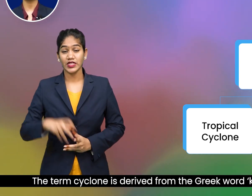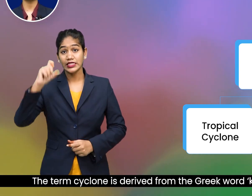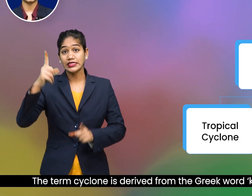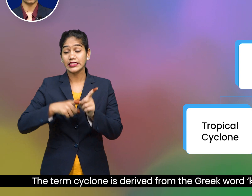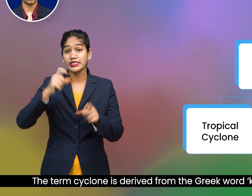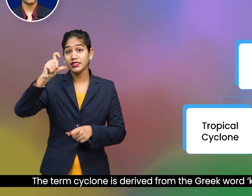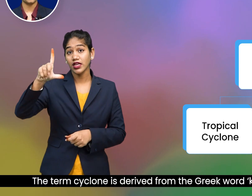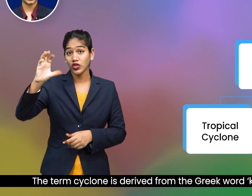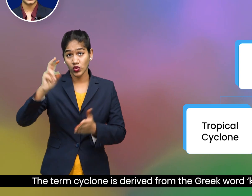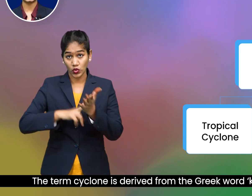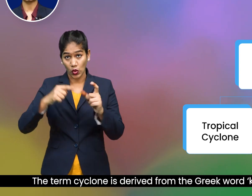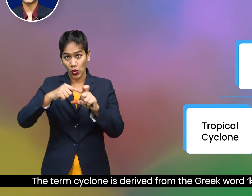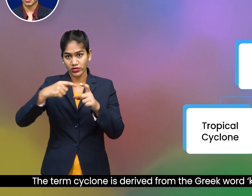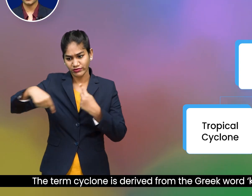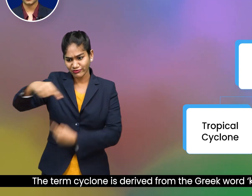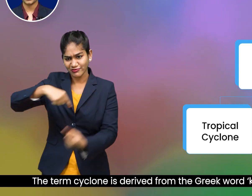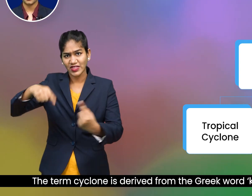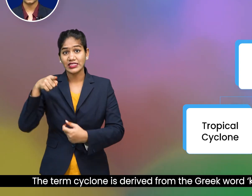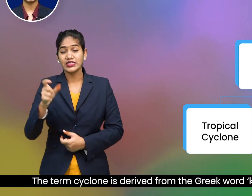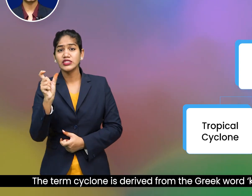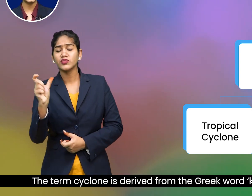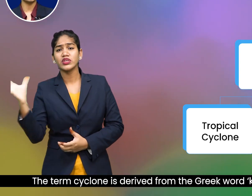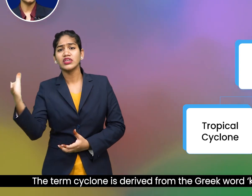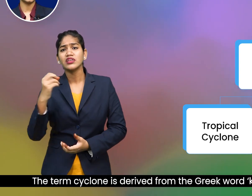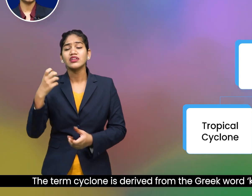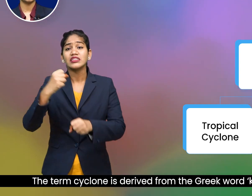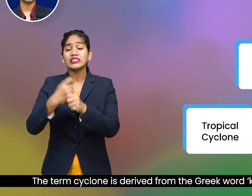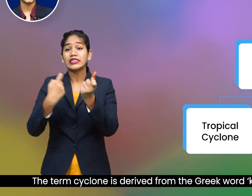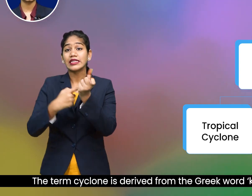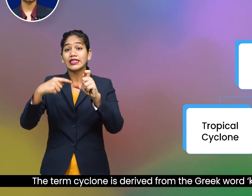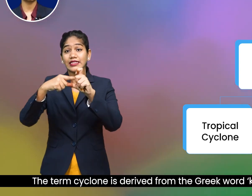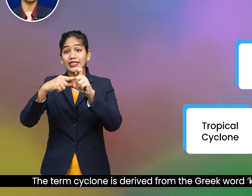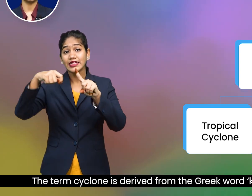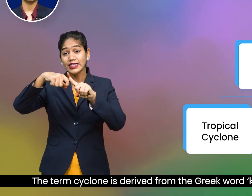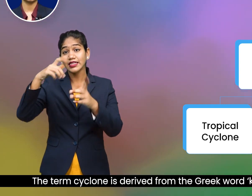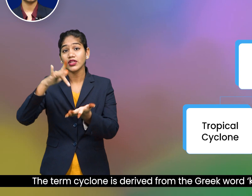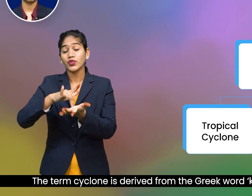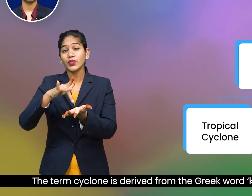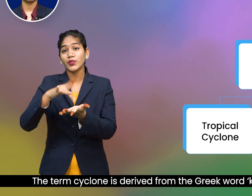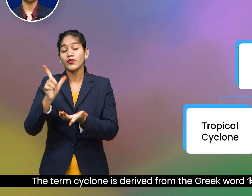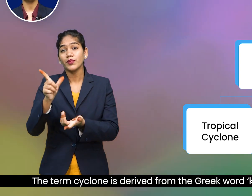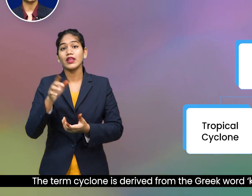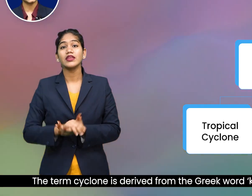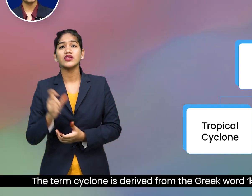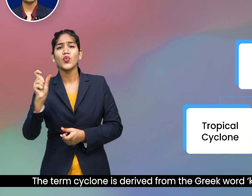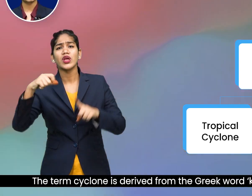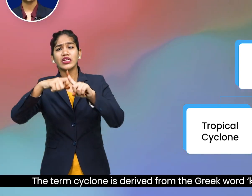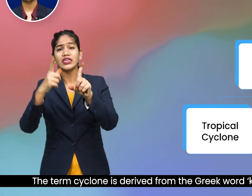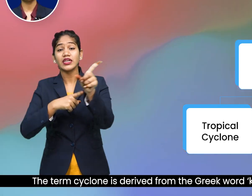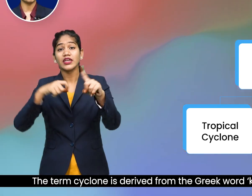The term cyclone is derived from the Greek word kyklon,